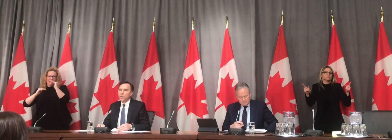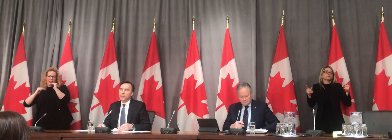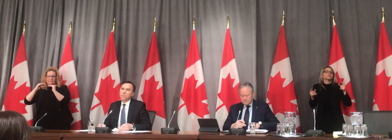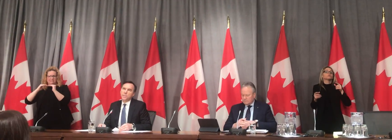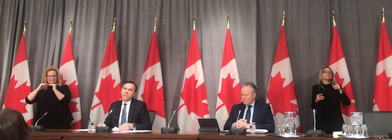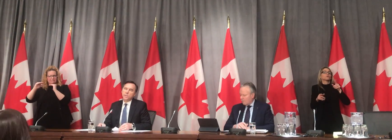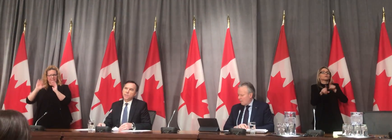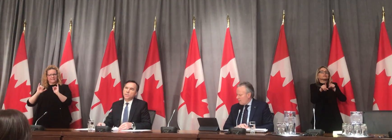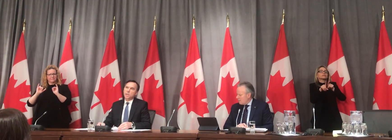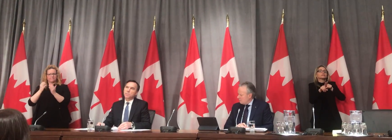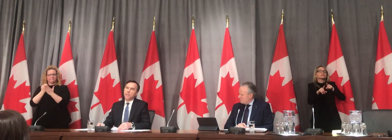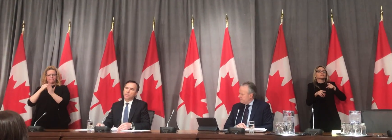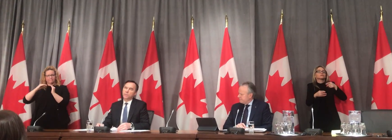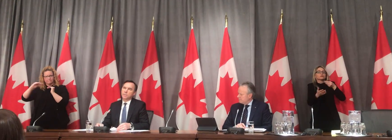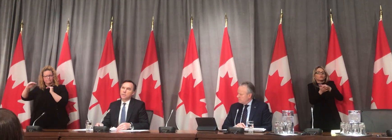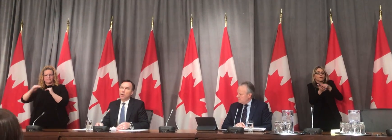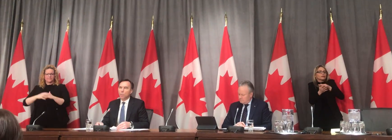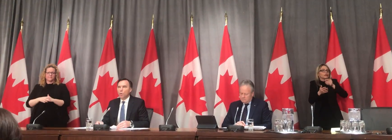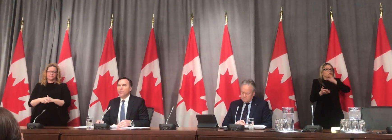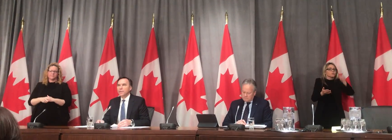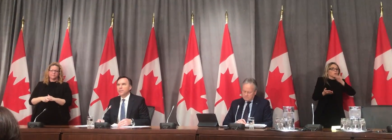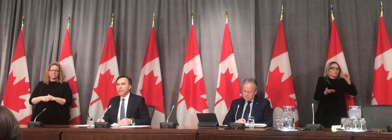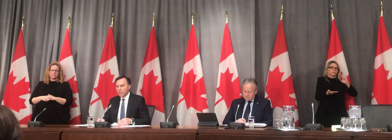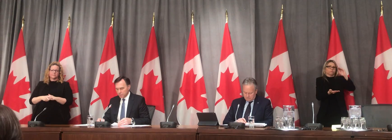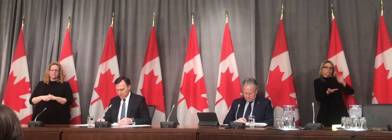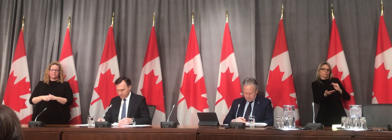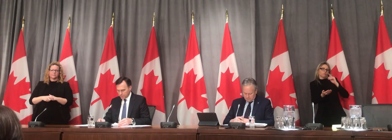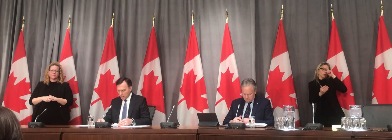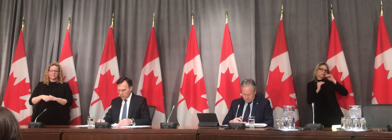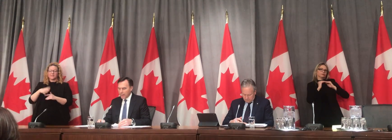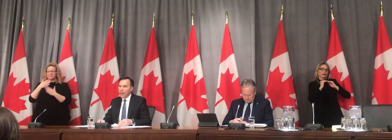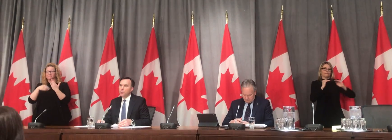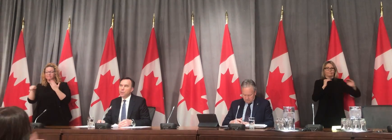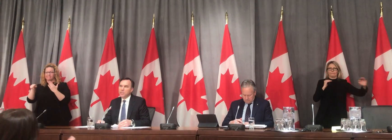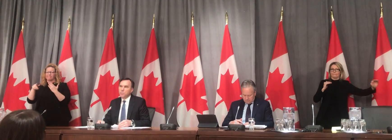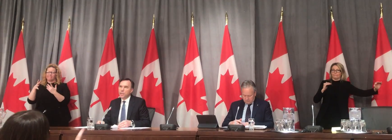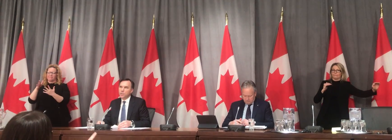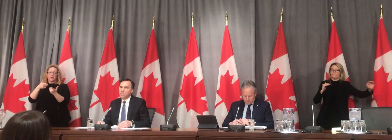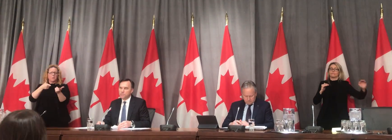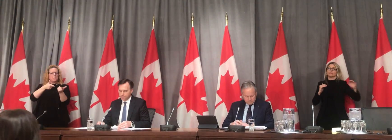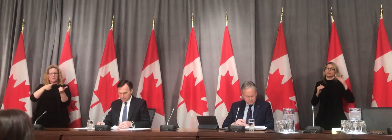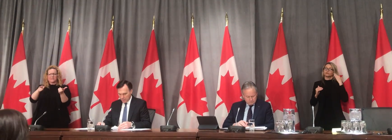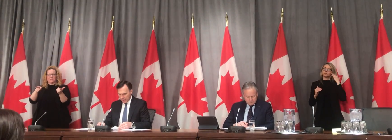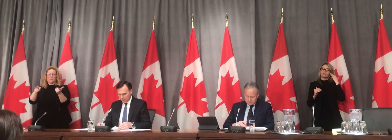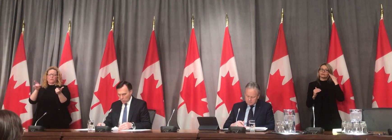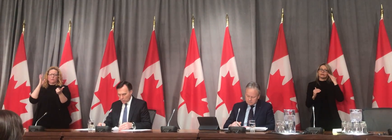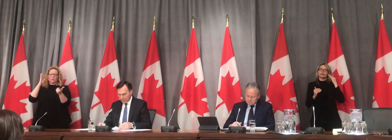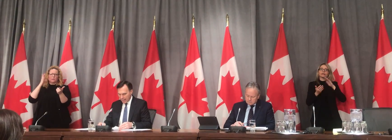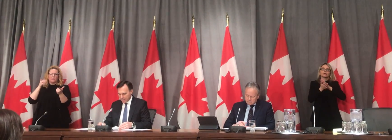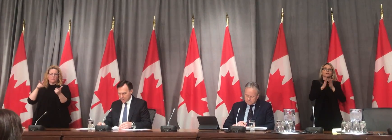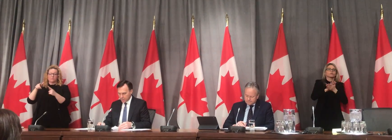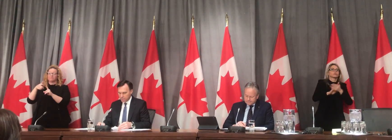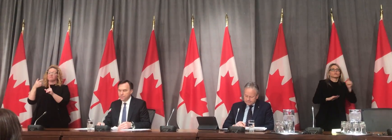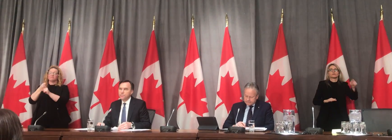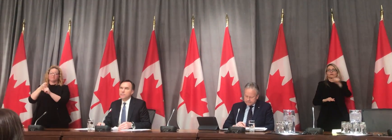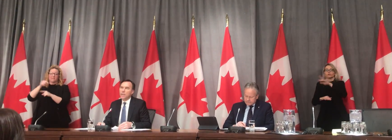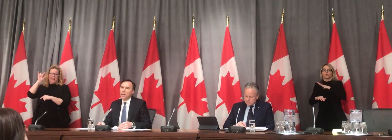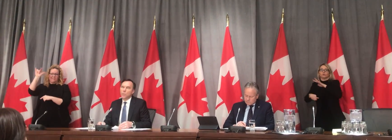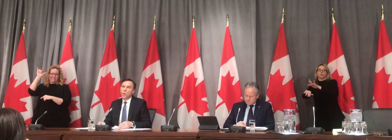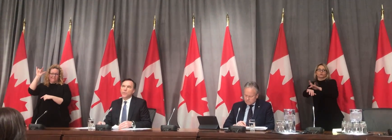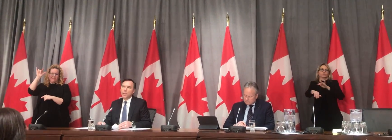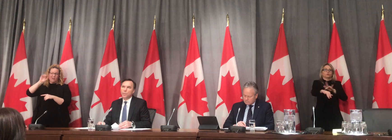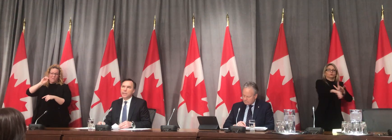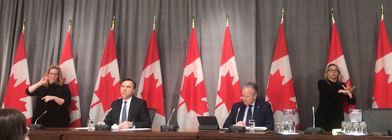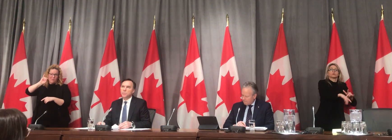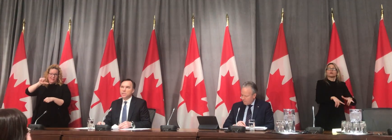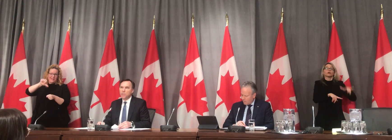We know that businesses in some sectors are more affected than others, like air transportation and the oil and gas sector, and